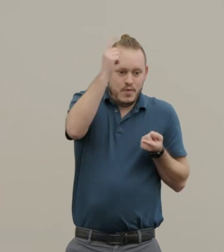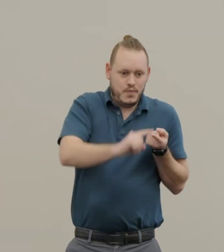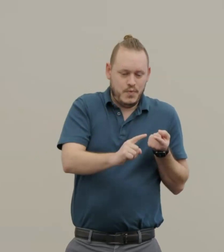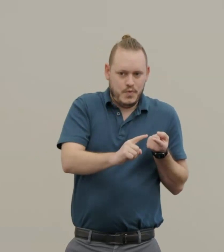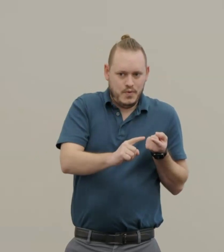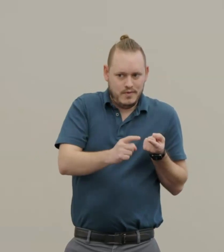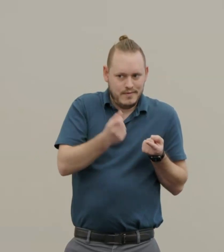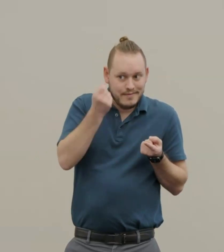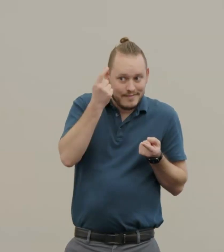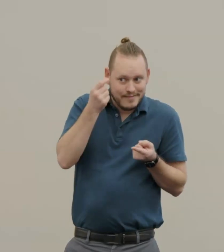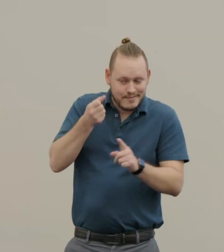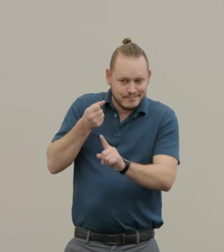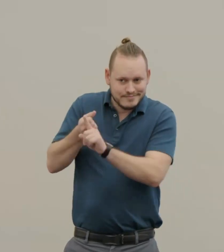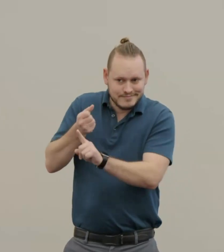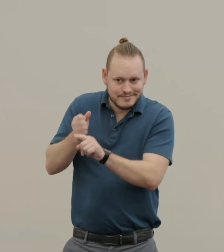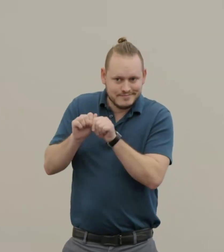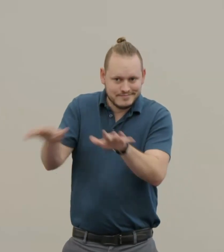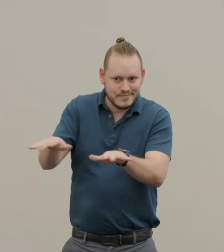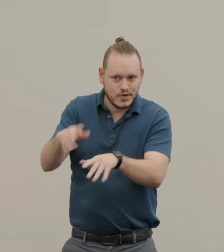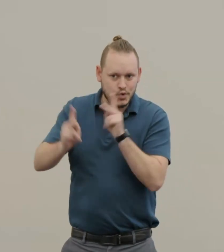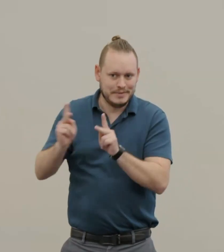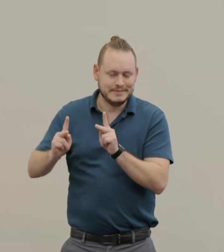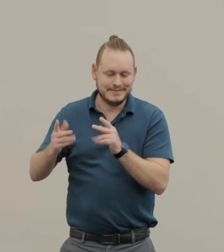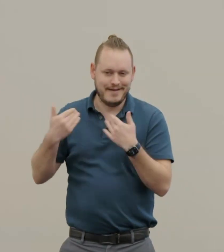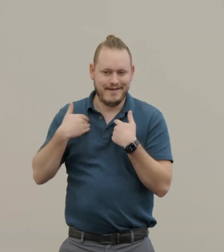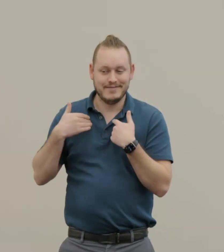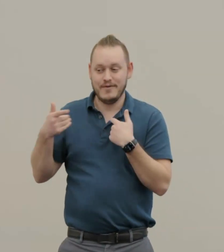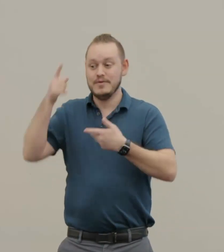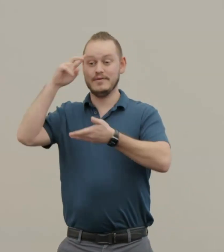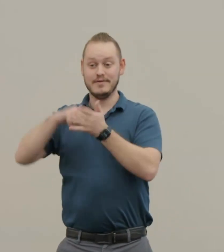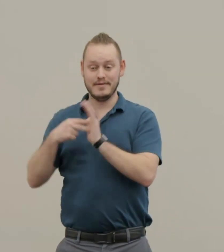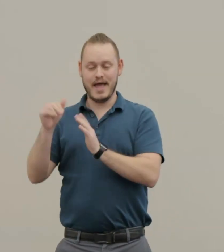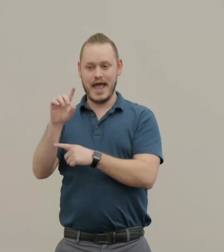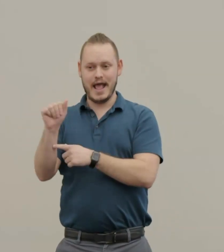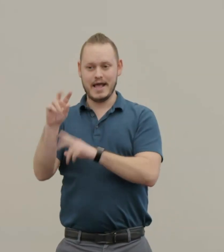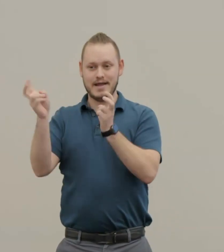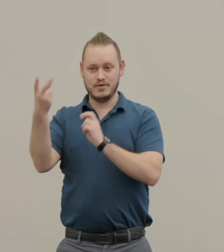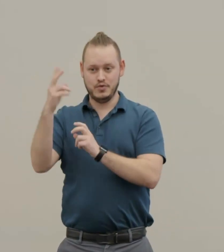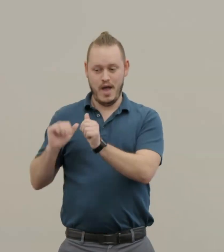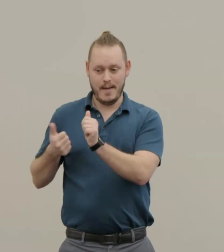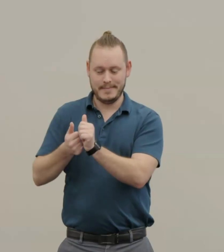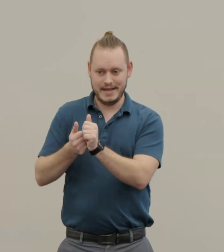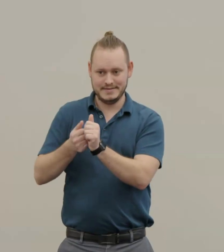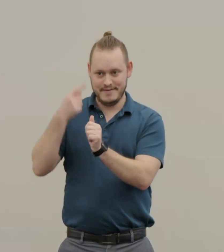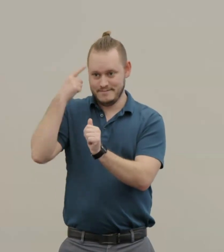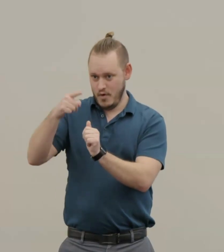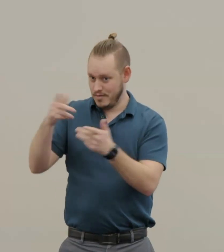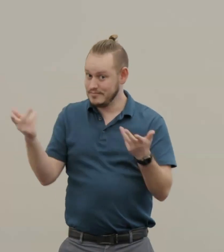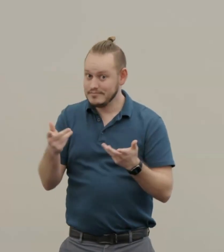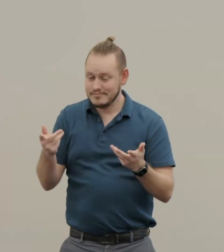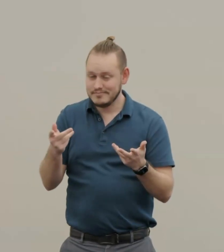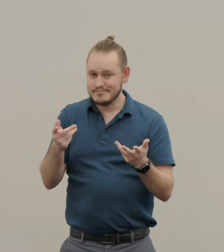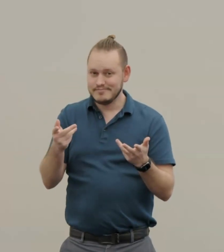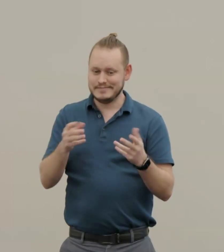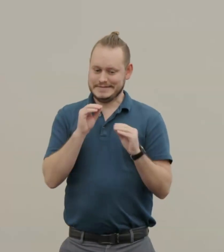humans, right? So the intent of this rule, the intent of the ADA Title II updates is meant to not